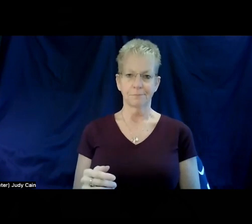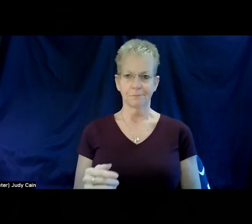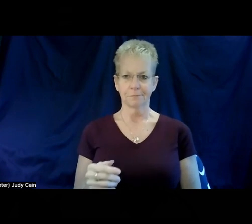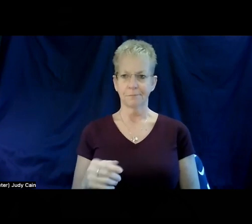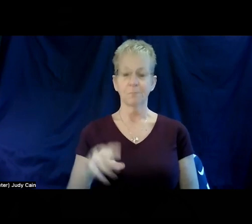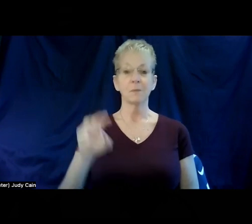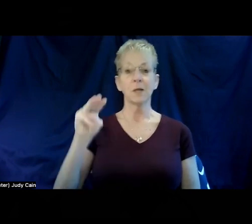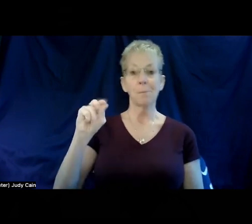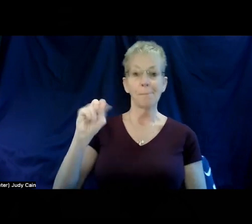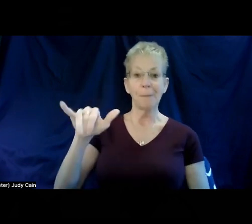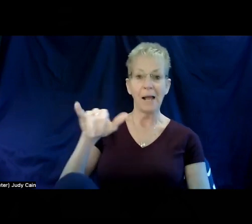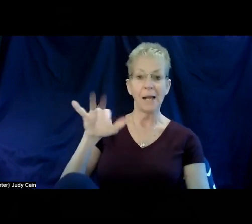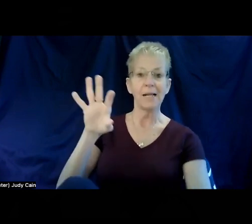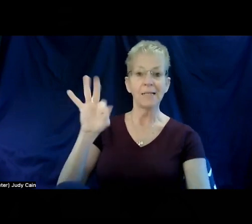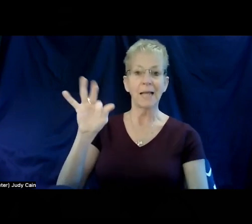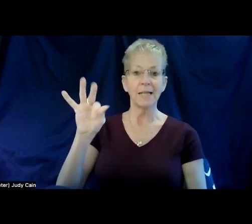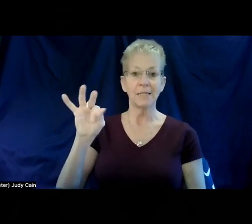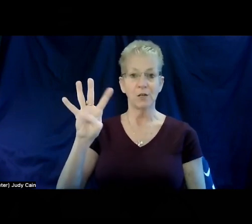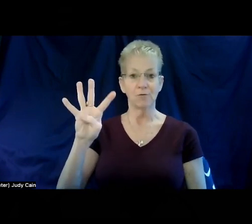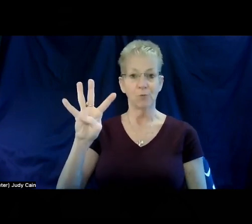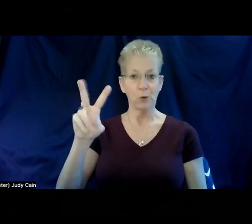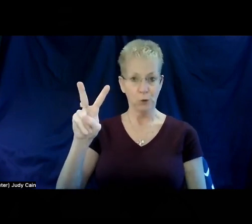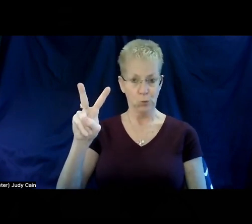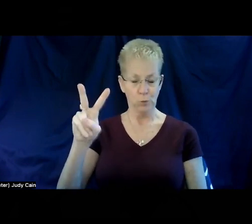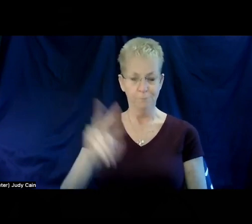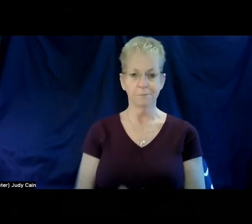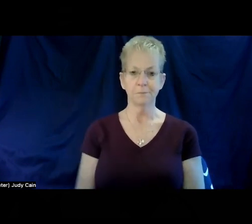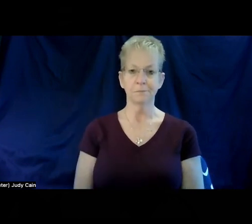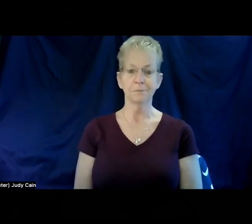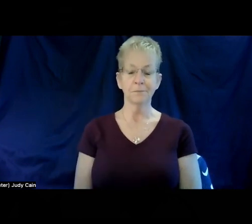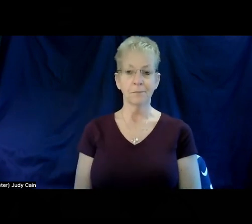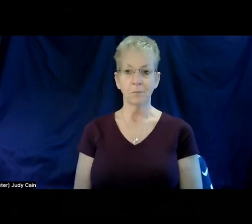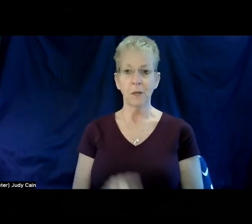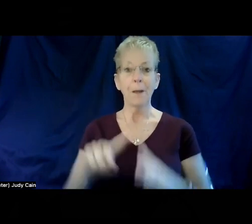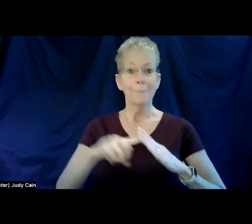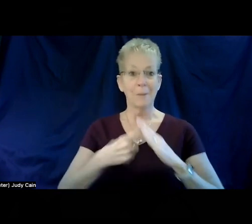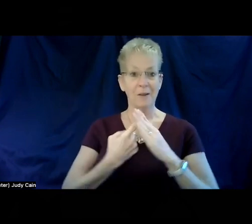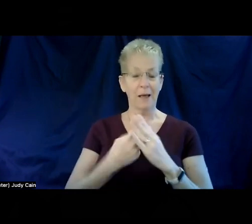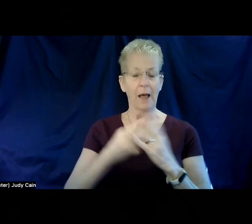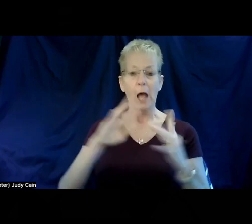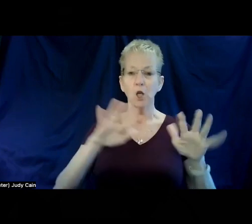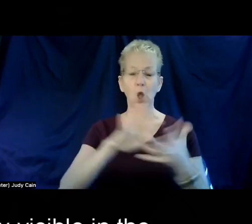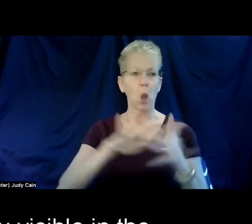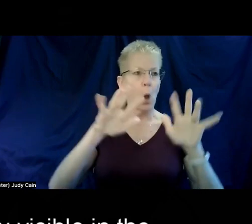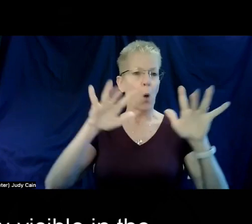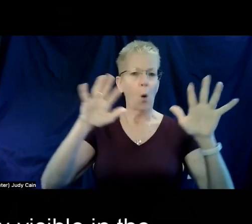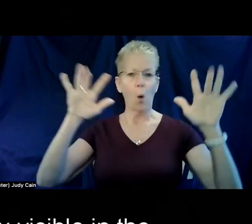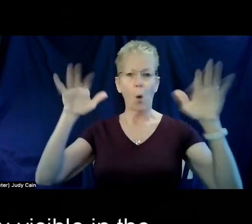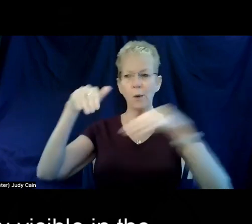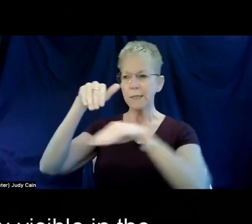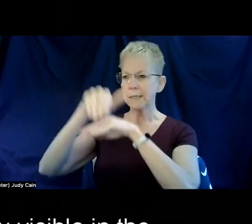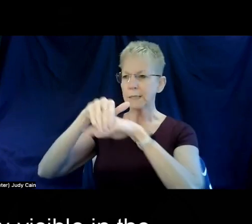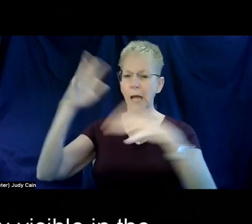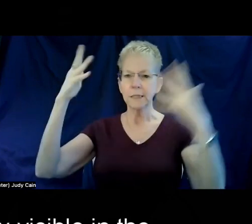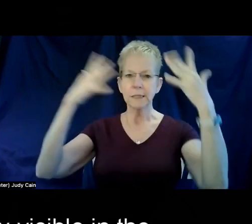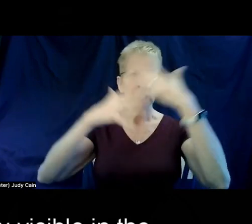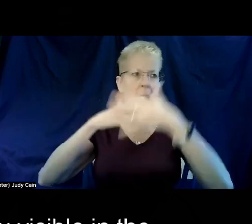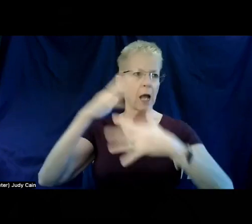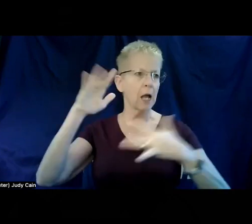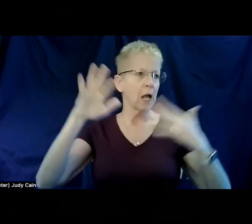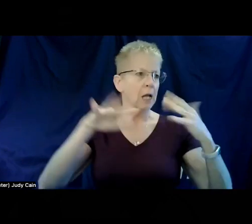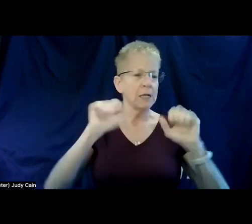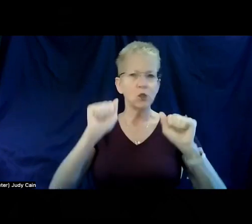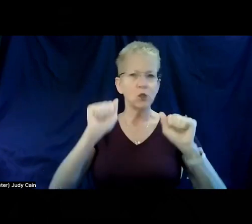May 1942. It began as a glow in the night sky, a faint flicker barely visible in